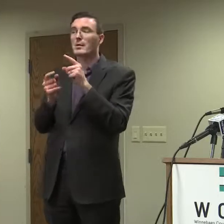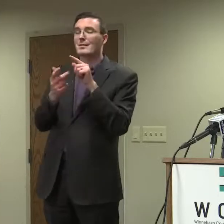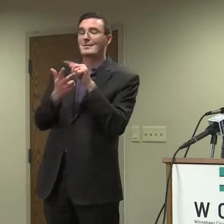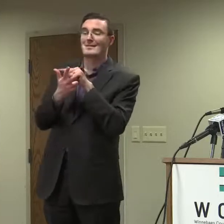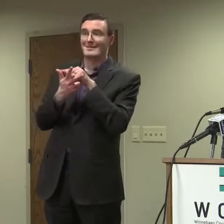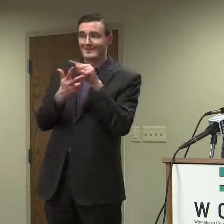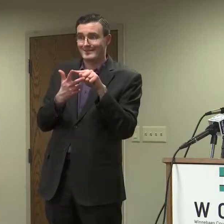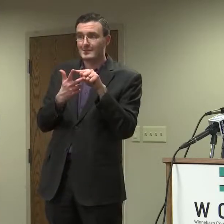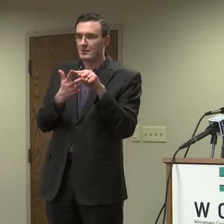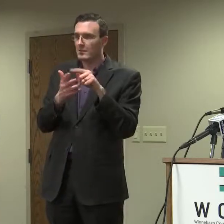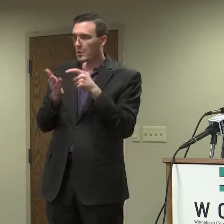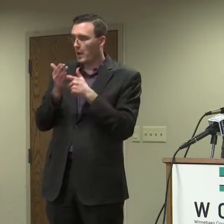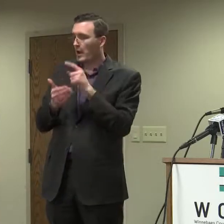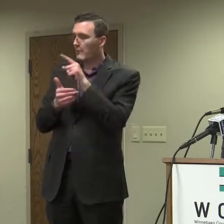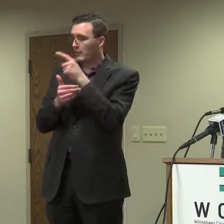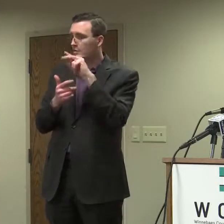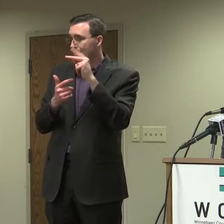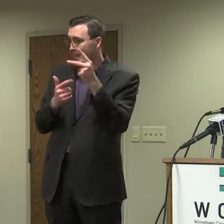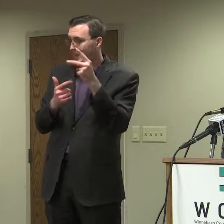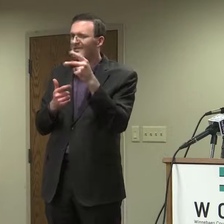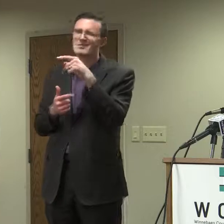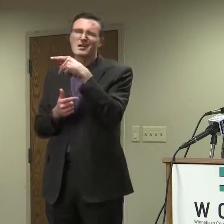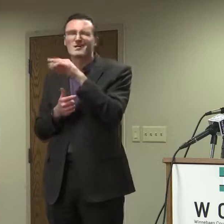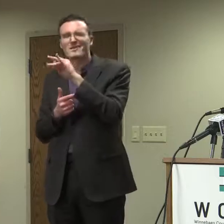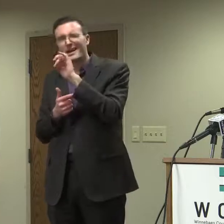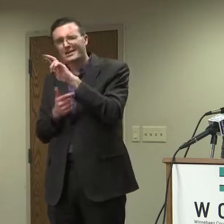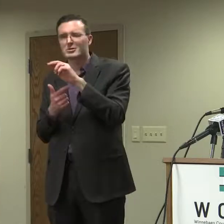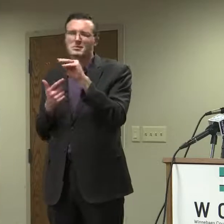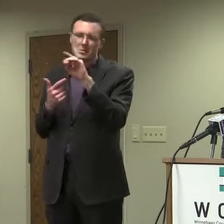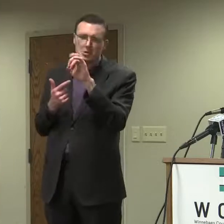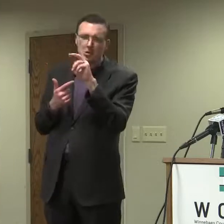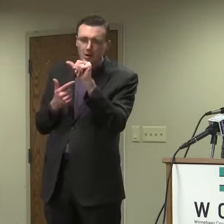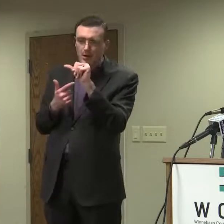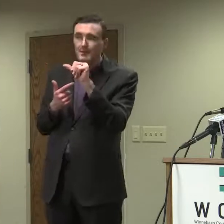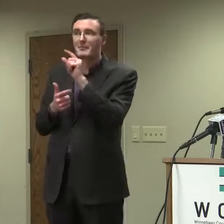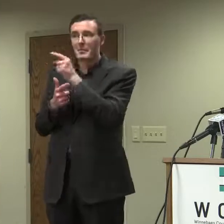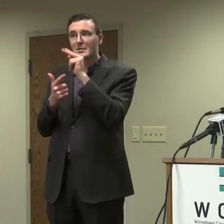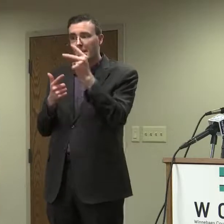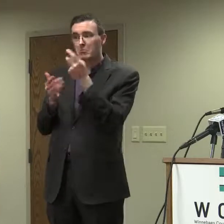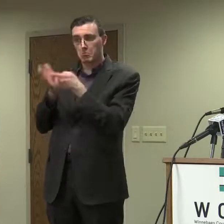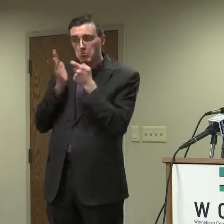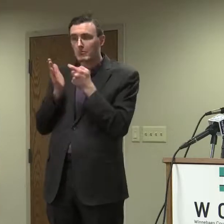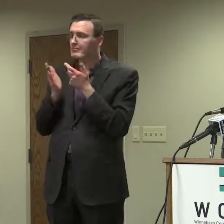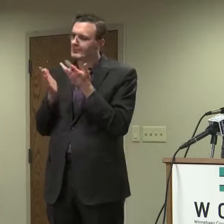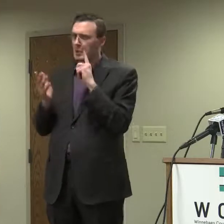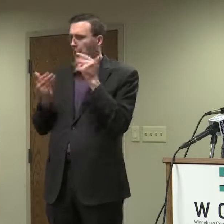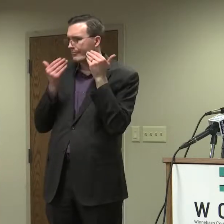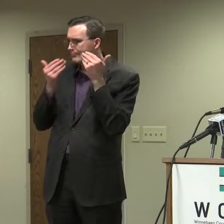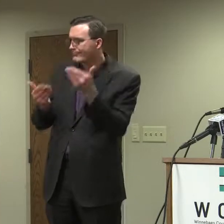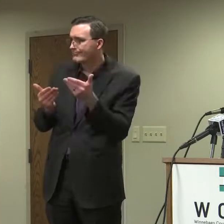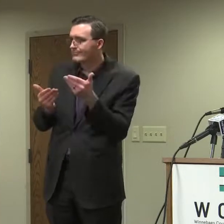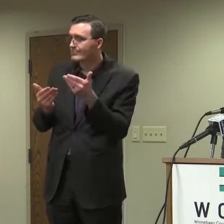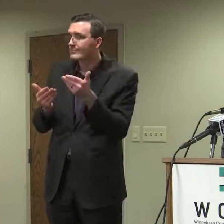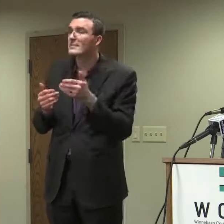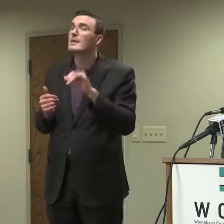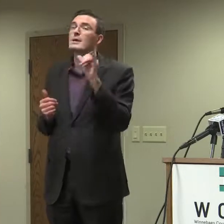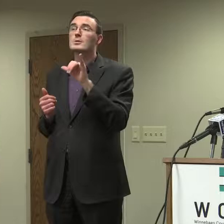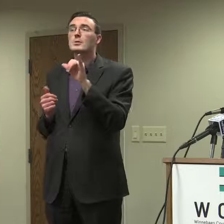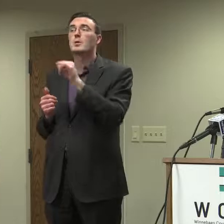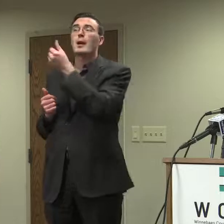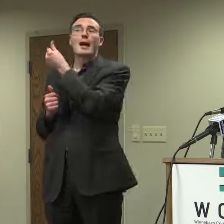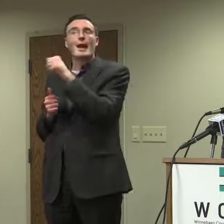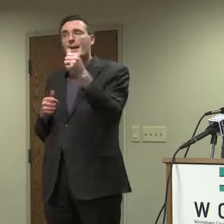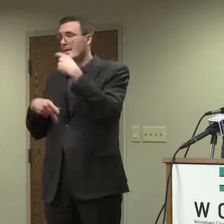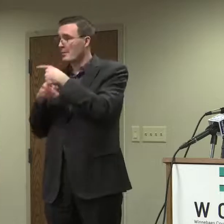got a first dose of the Pfizer and Moderna. And we will certainly, whatever products come on that have EUAs that the state distributes to us through a